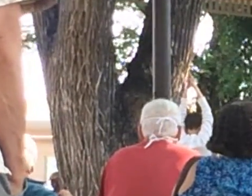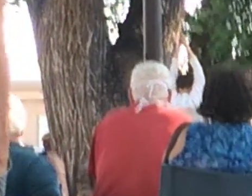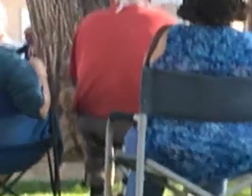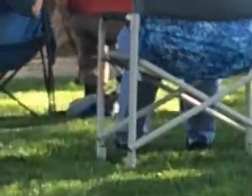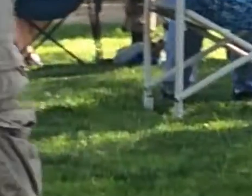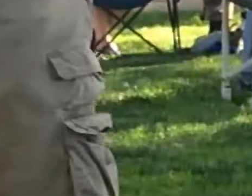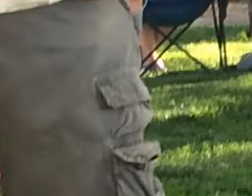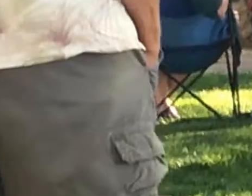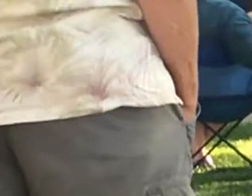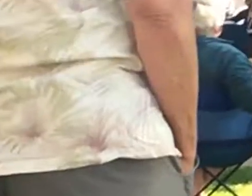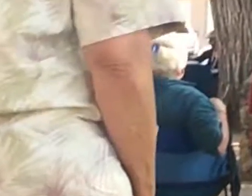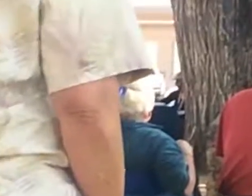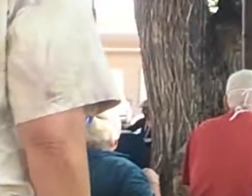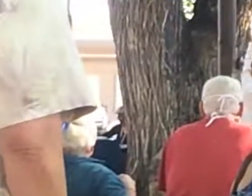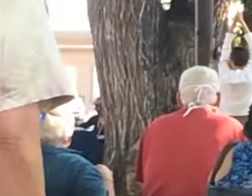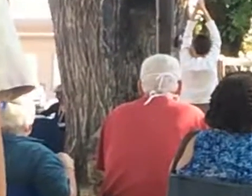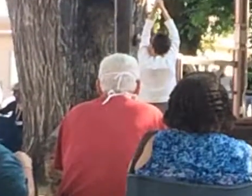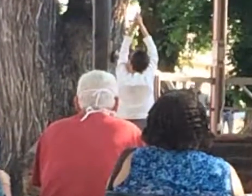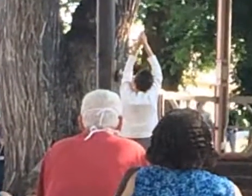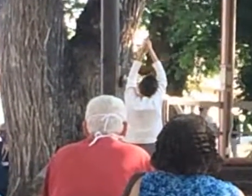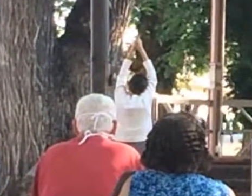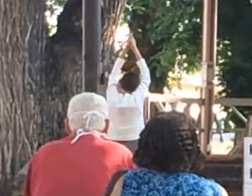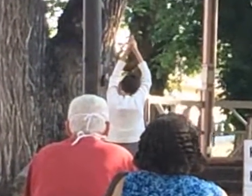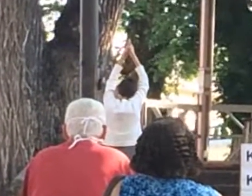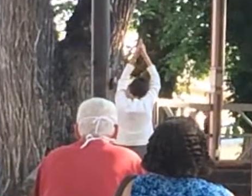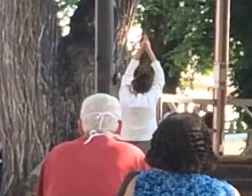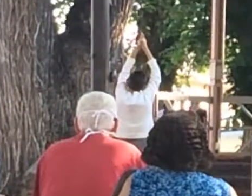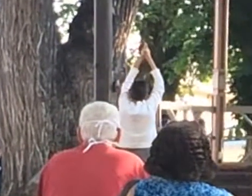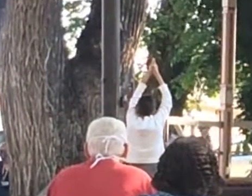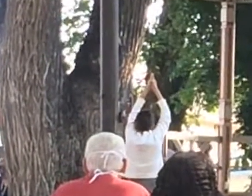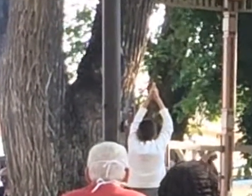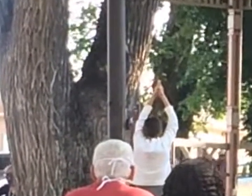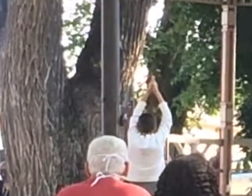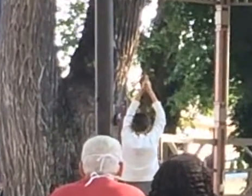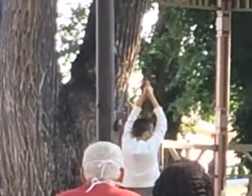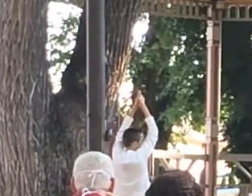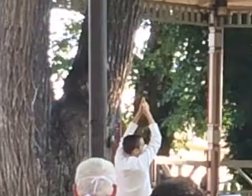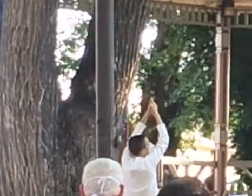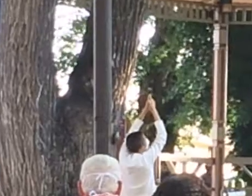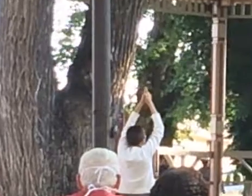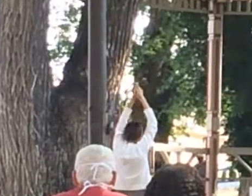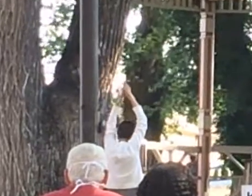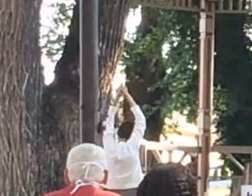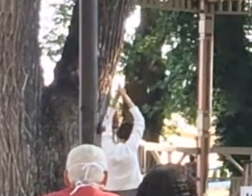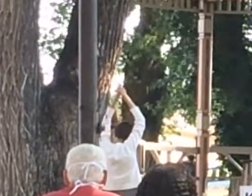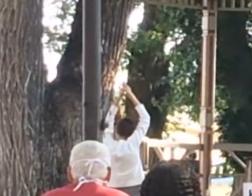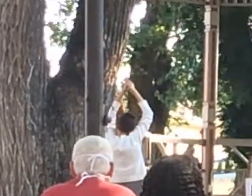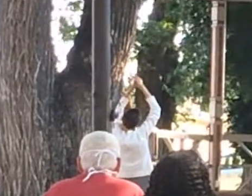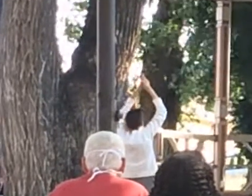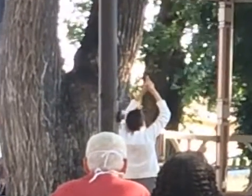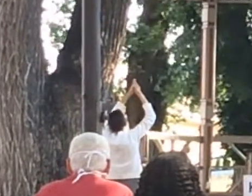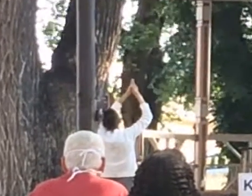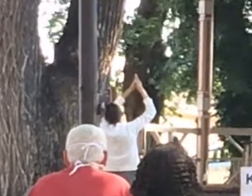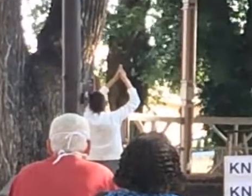responsible for your actions? Don't resist arrest. Don't be arrested. Don't be arrested. Don't resist arrest. So we have an array